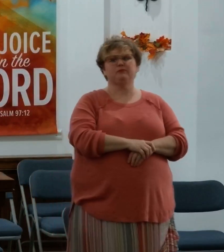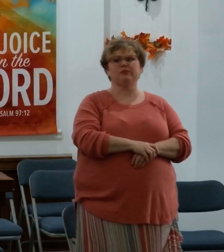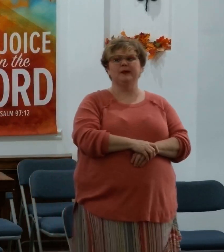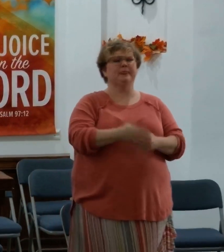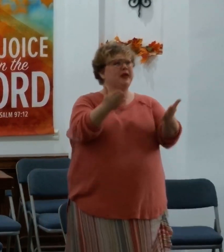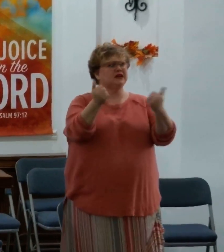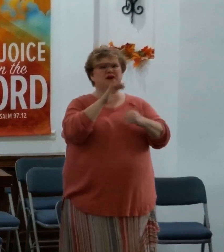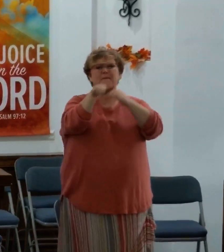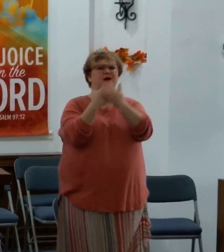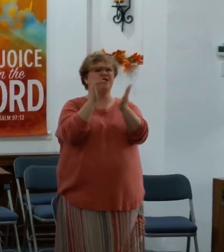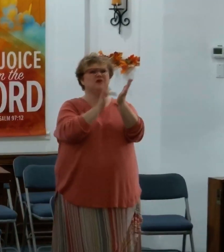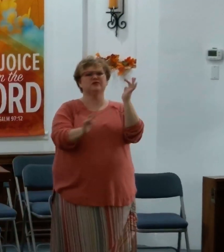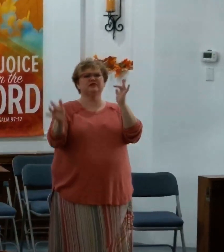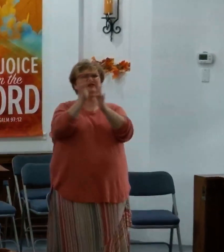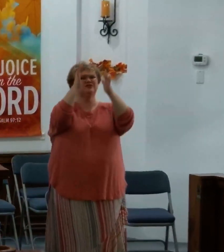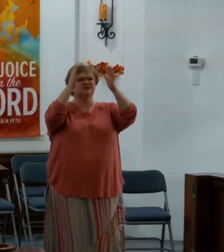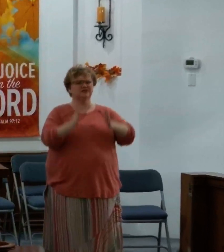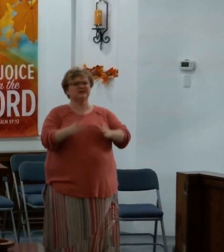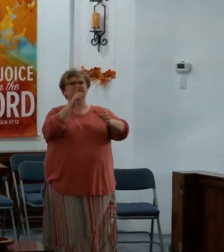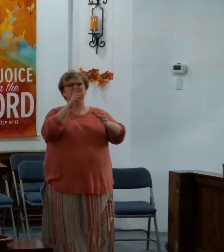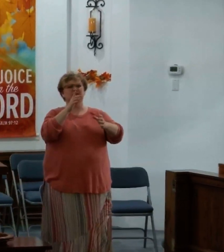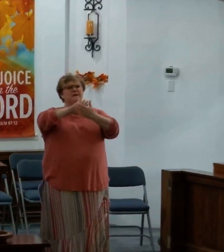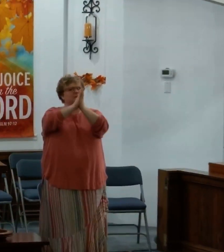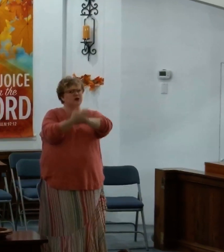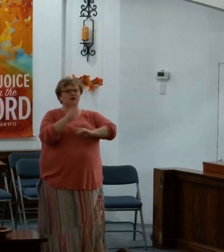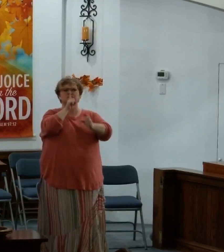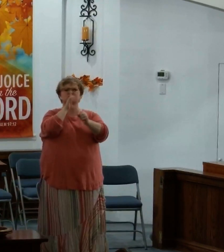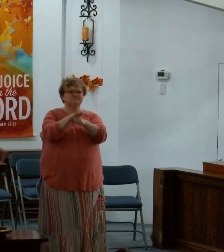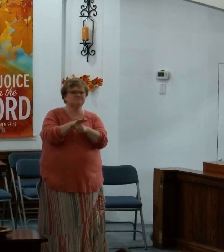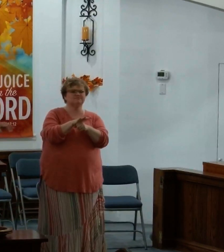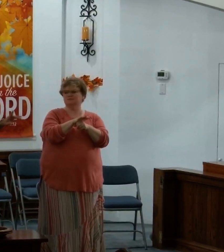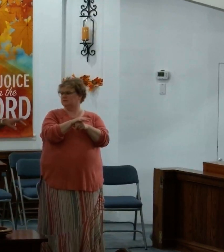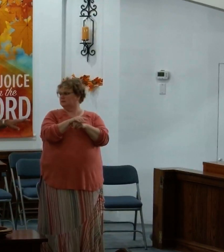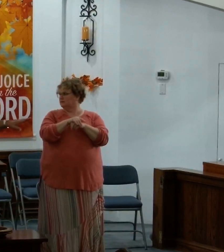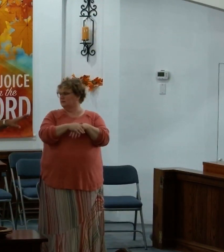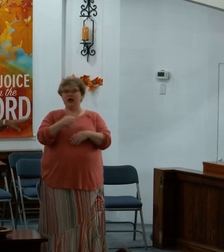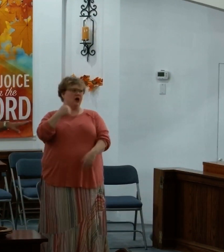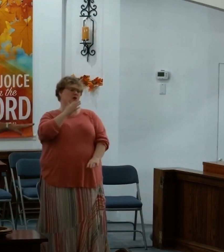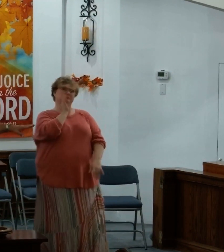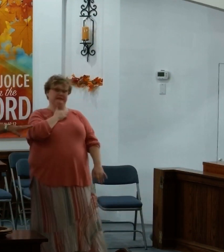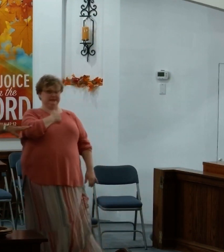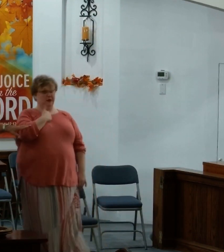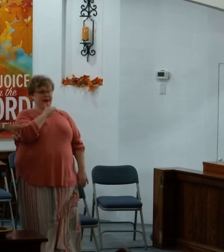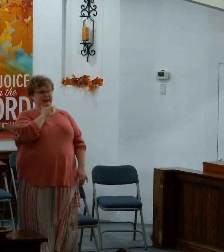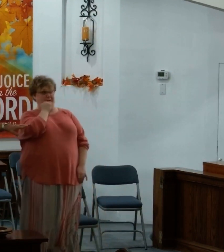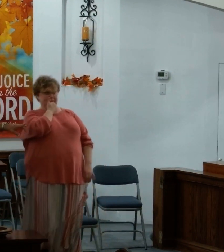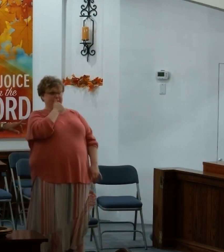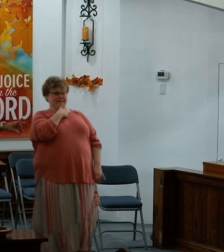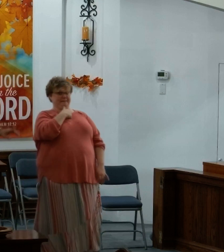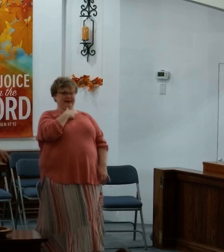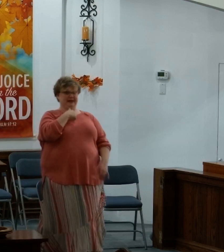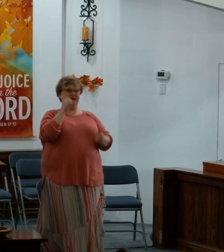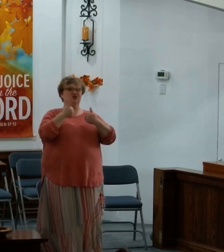Come all Christians, be committed. Hold it. I'm off. Let's try again. Give us an